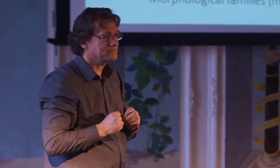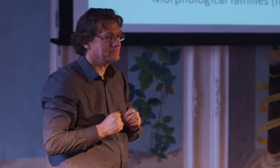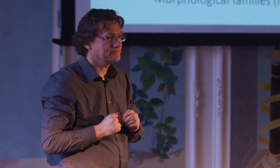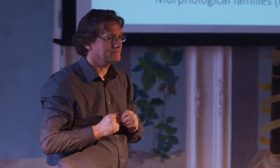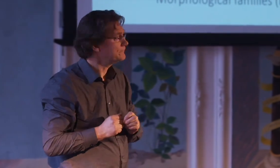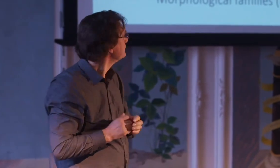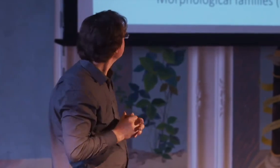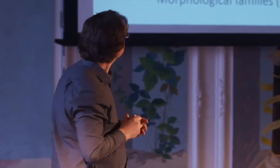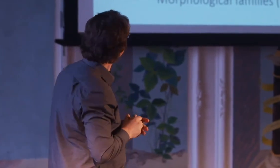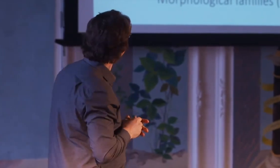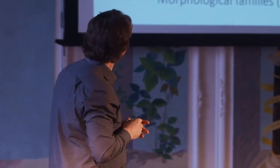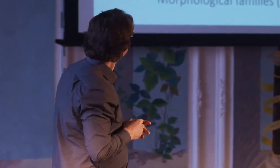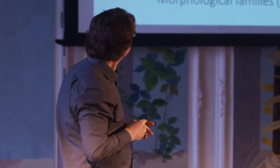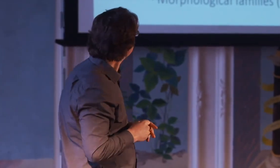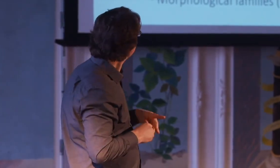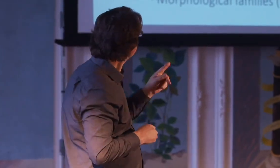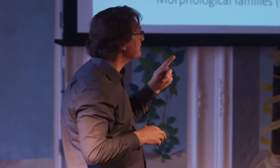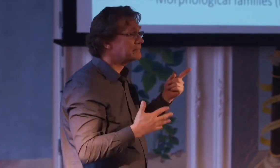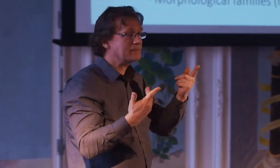electron circling the nucleus, which means atom.